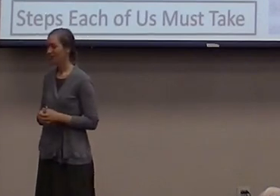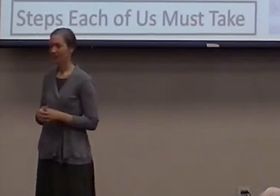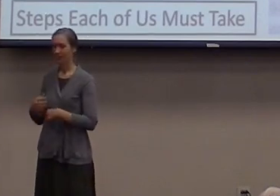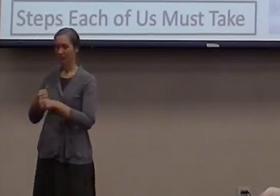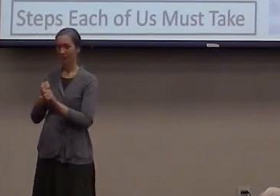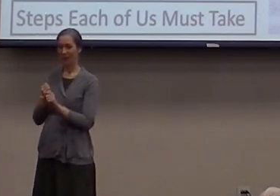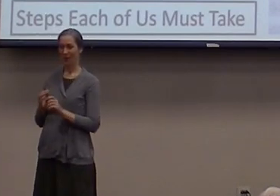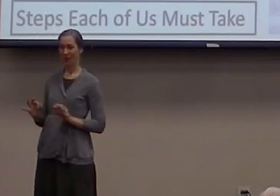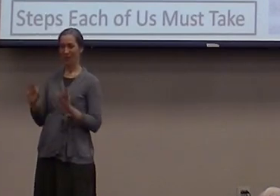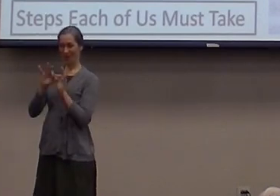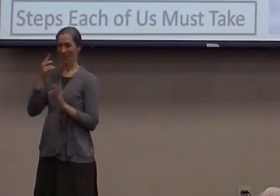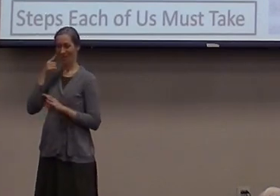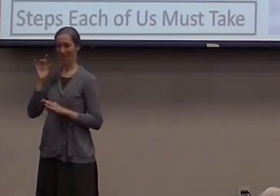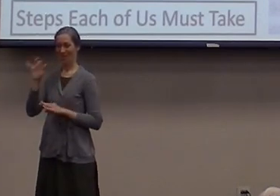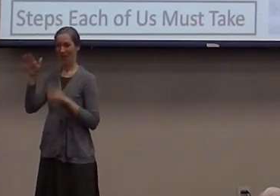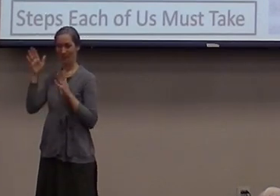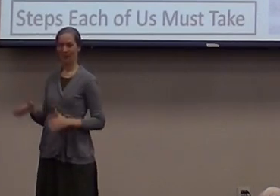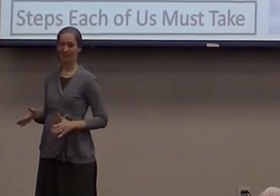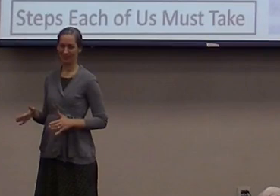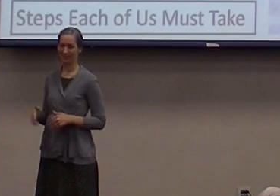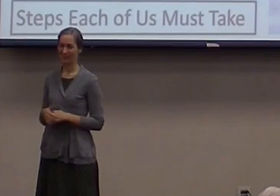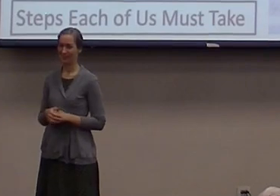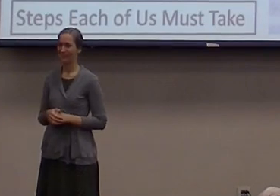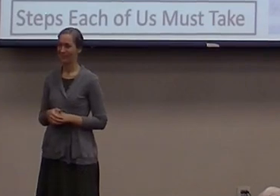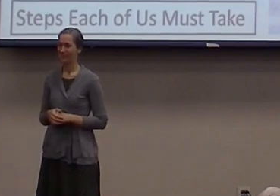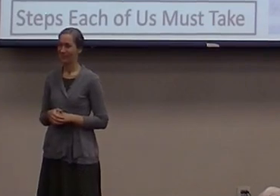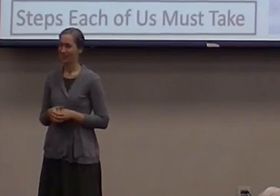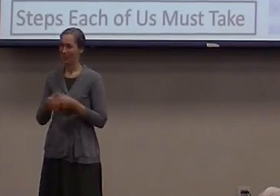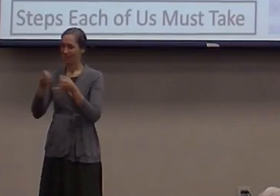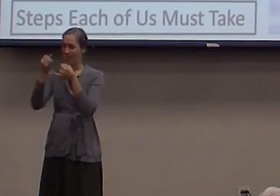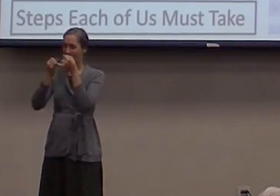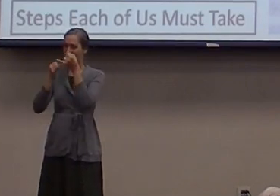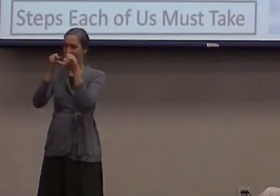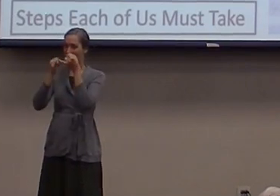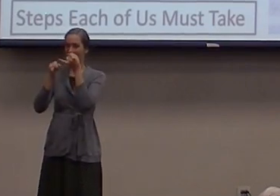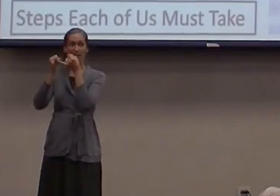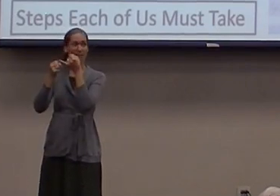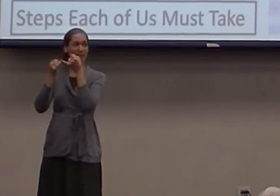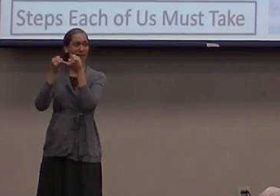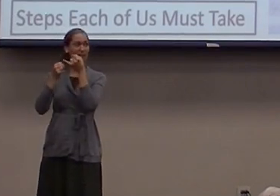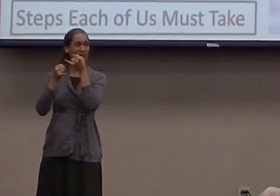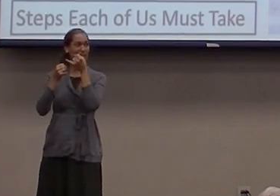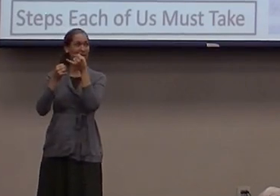it all worthwhile. And then finally, where's Tyler?